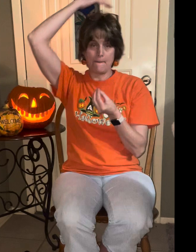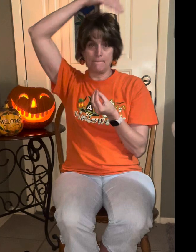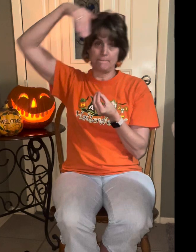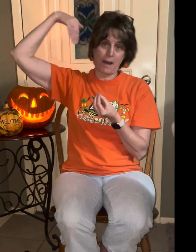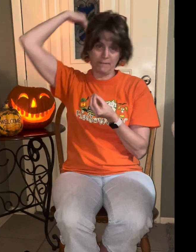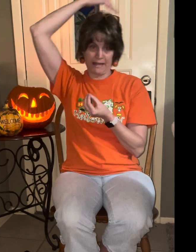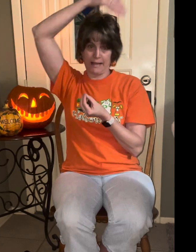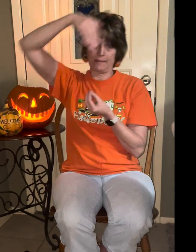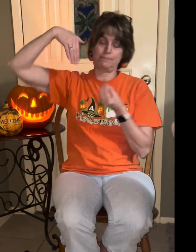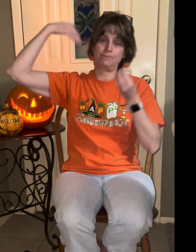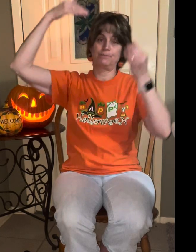mummy.